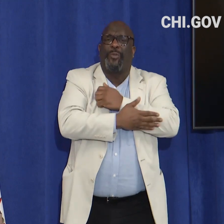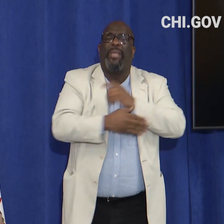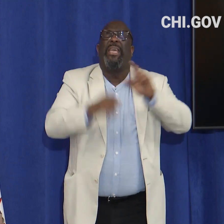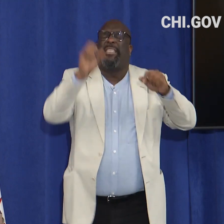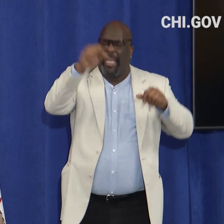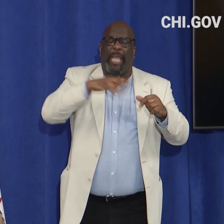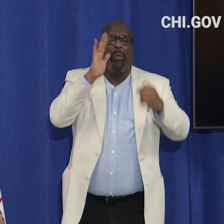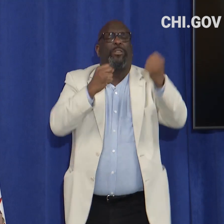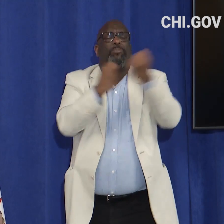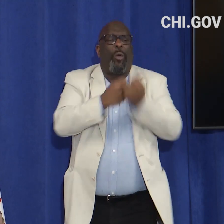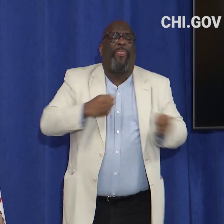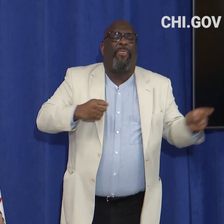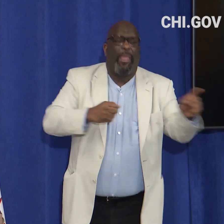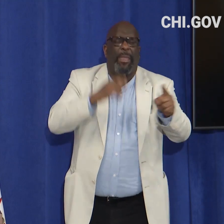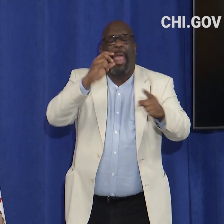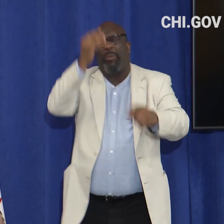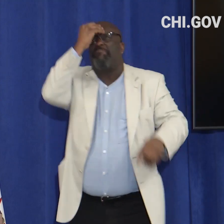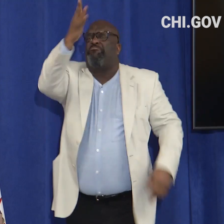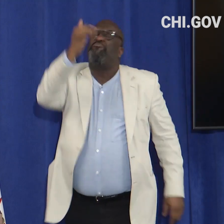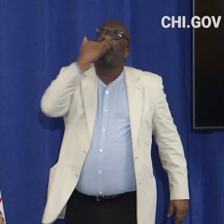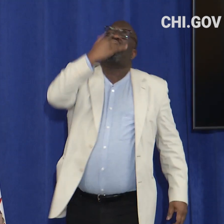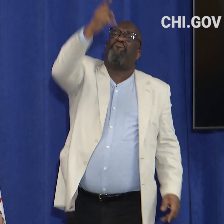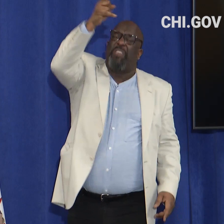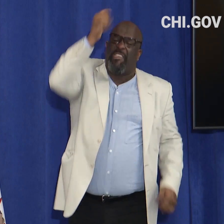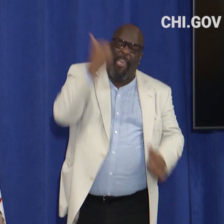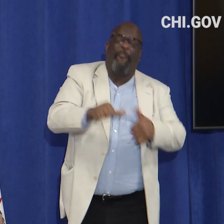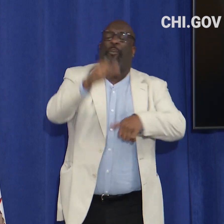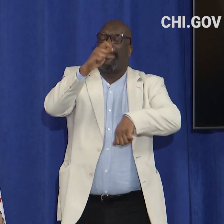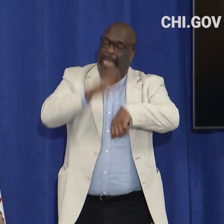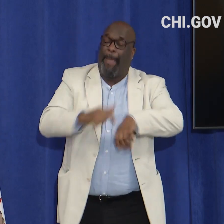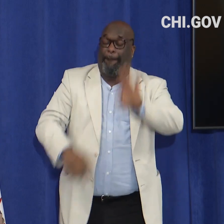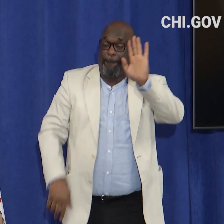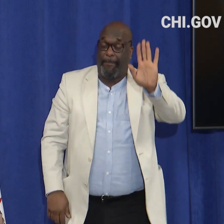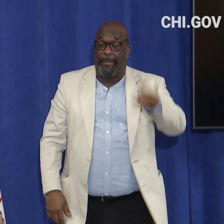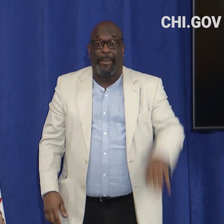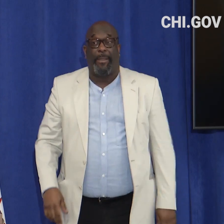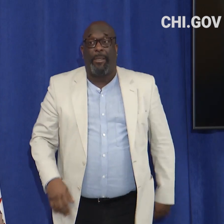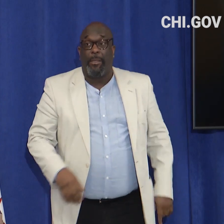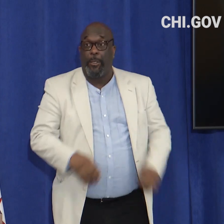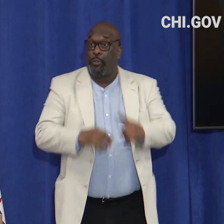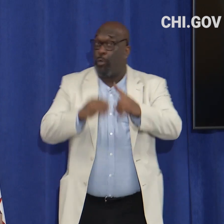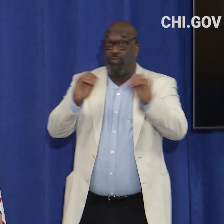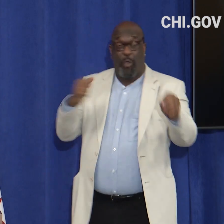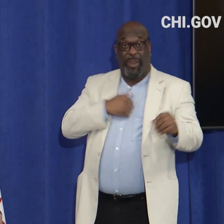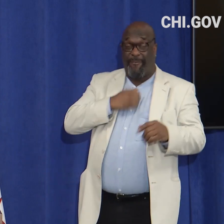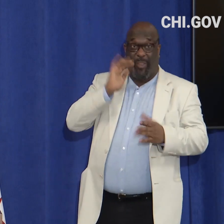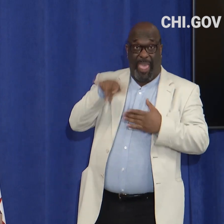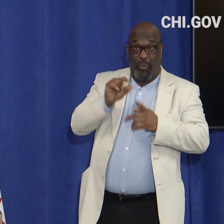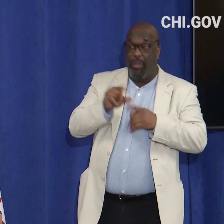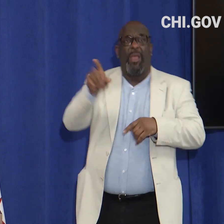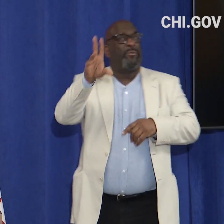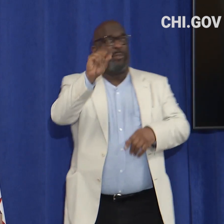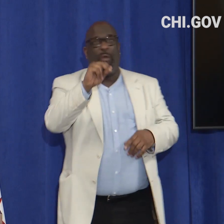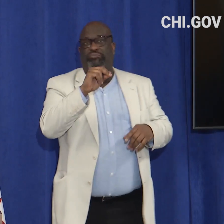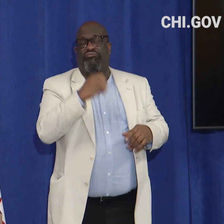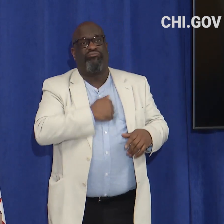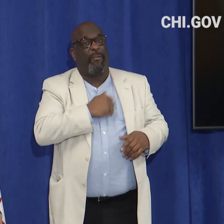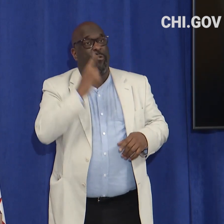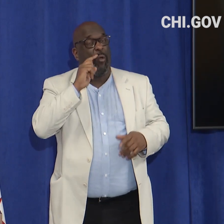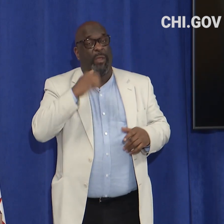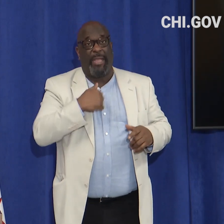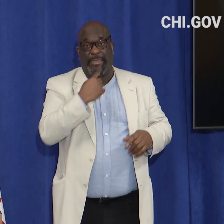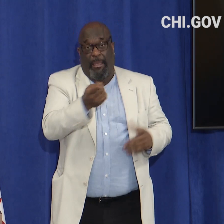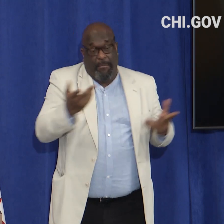stand up and I'm going to push back against that every single time. No regret for those words. No regret. Can we